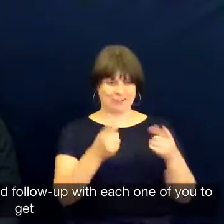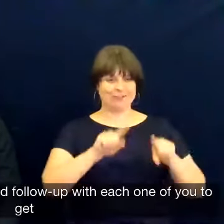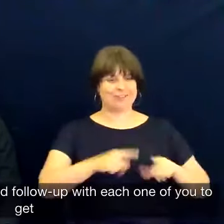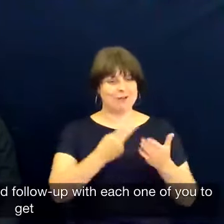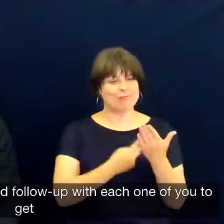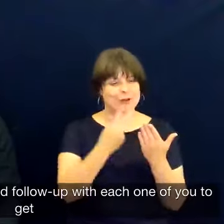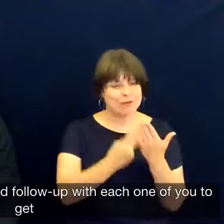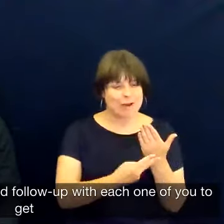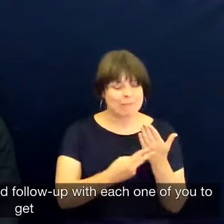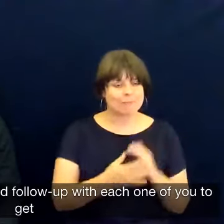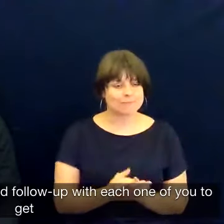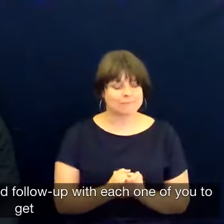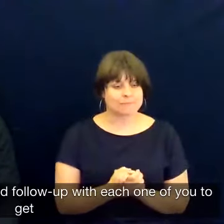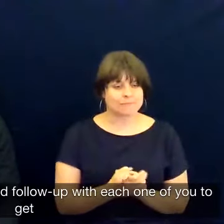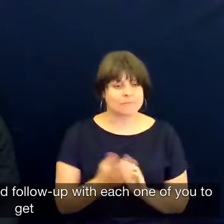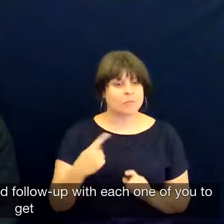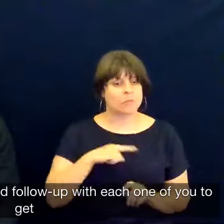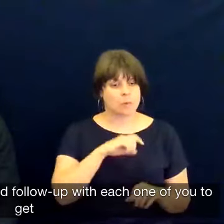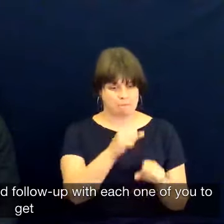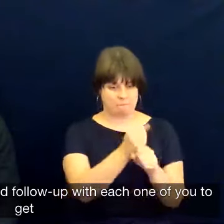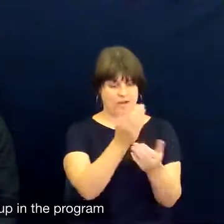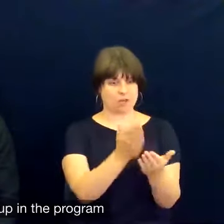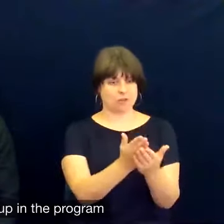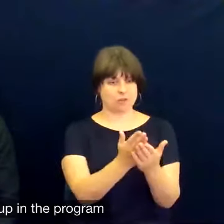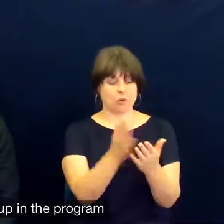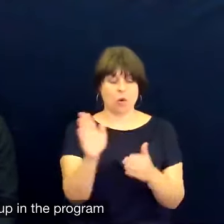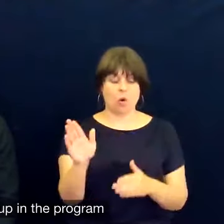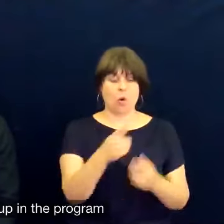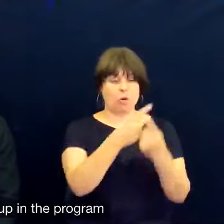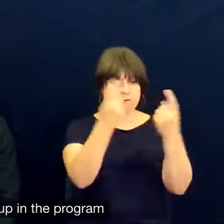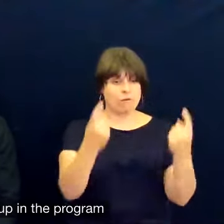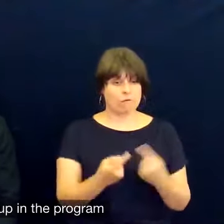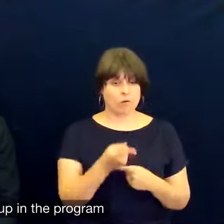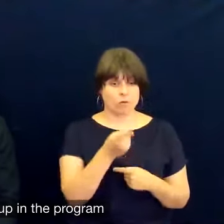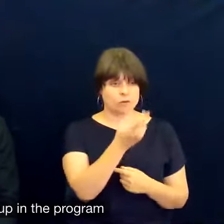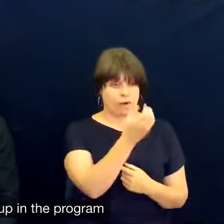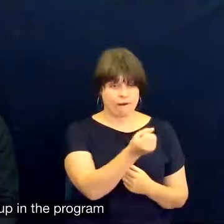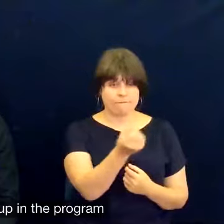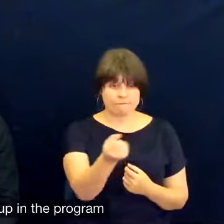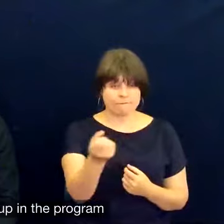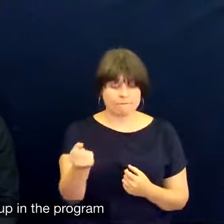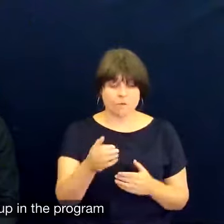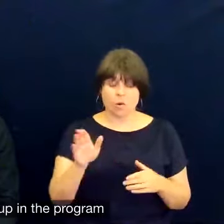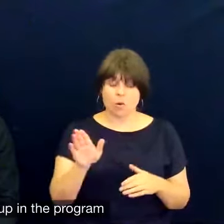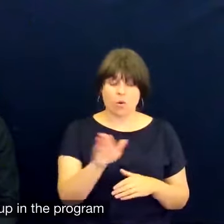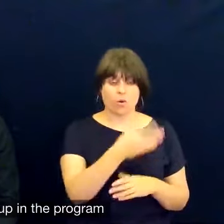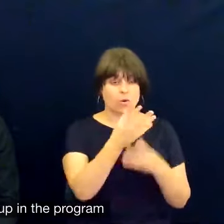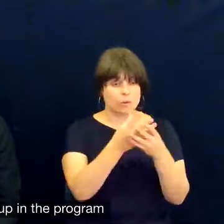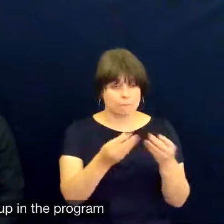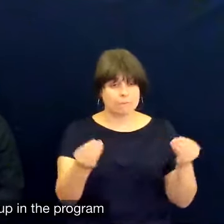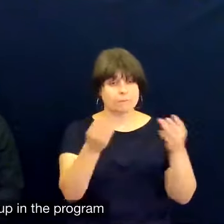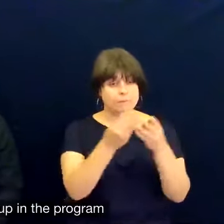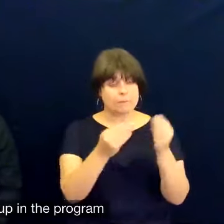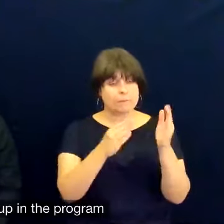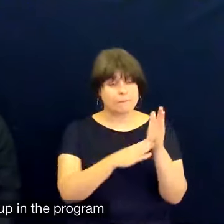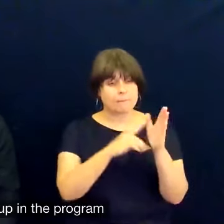So we'll make sure you have all the forms you need and all the program materials to help